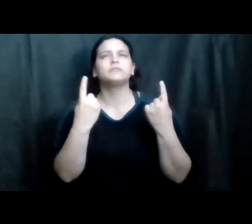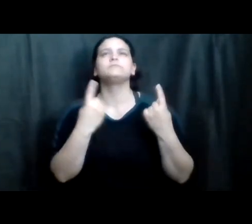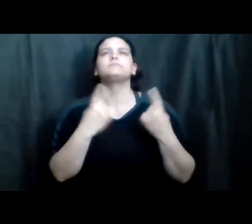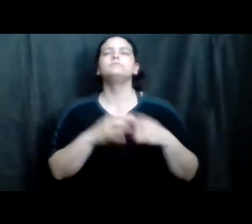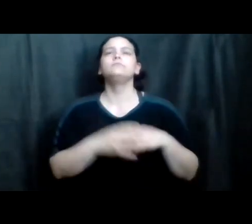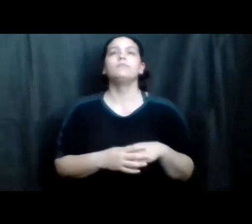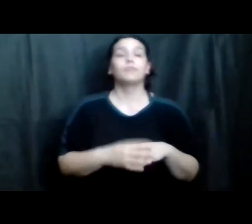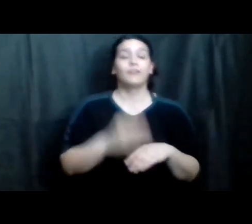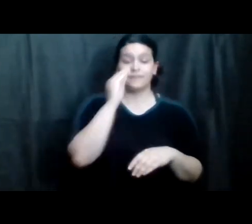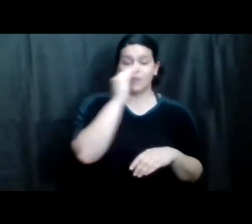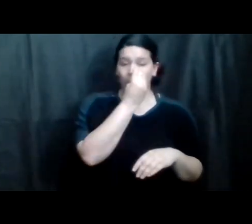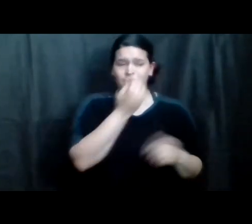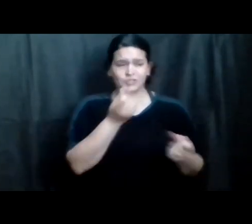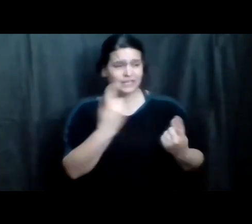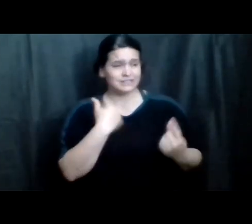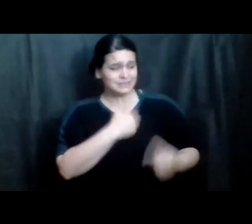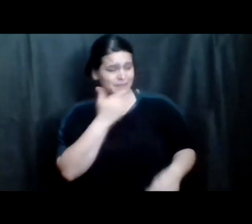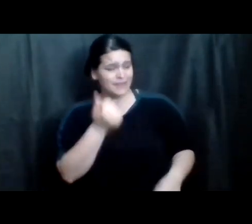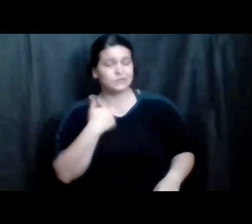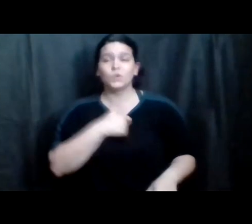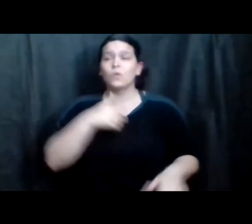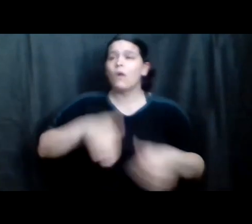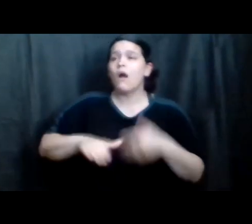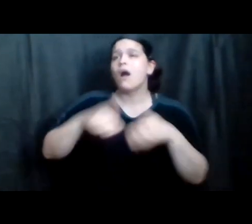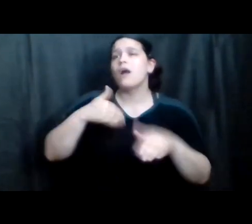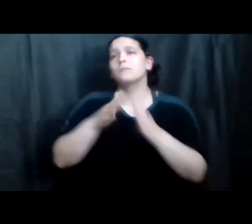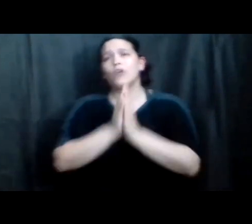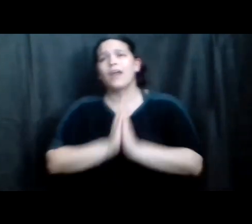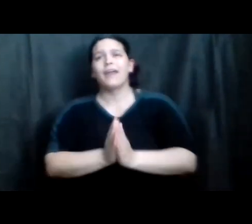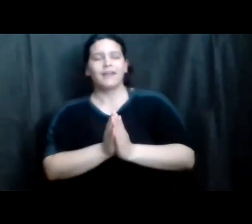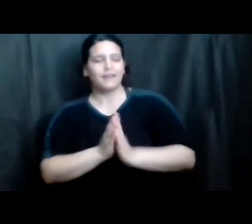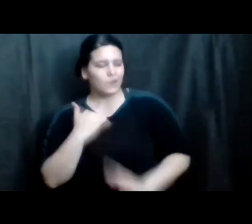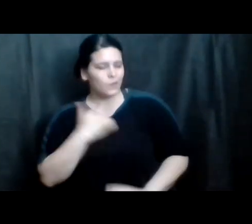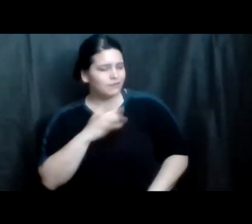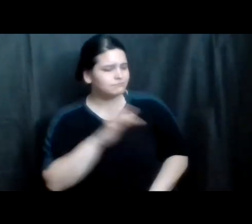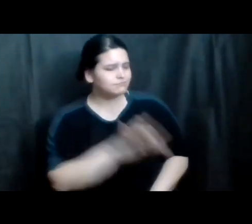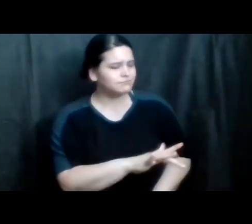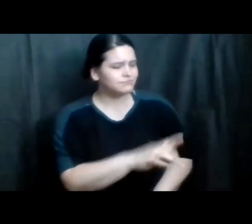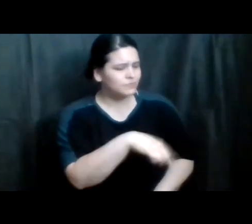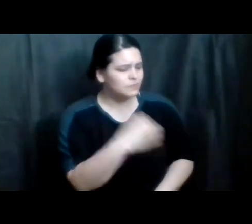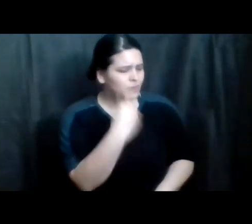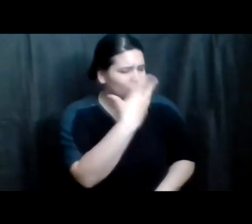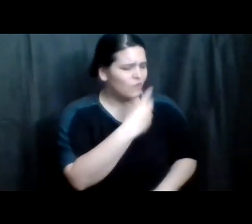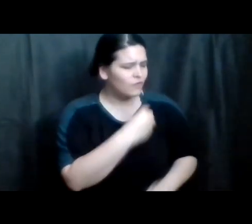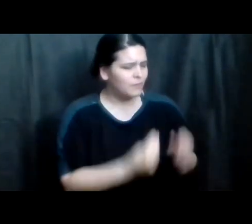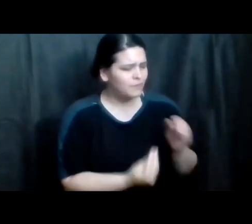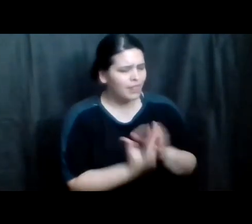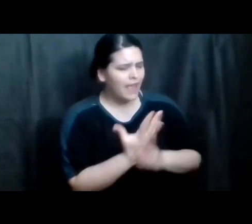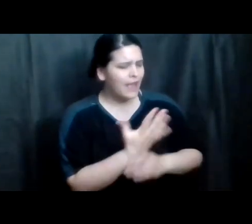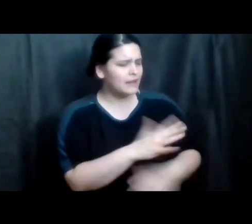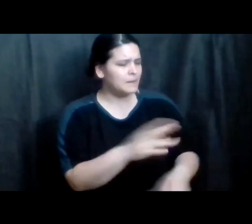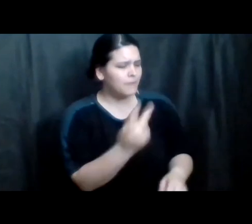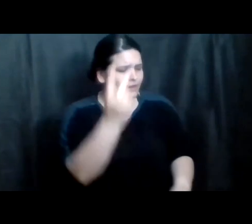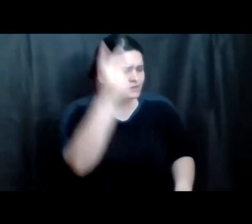as we walk and pray, those times we caressed plant medicines with fringed hides and ribbon skirts, with soft leather soles or